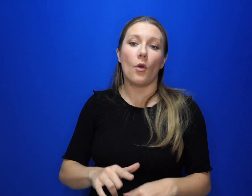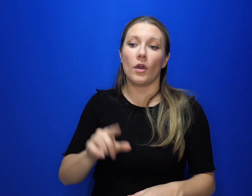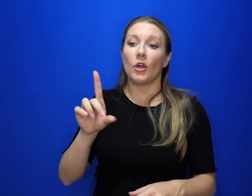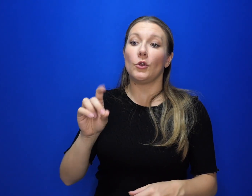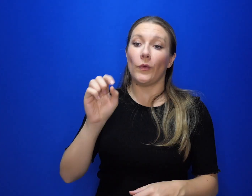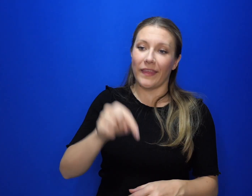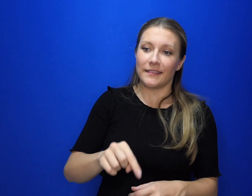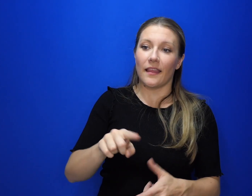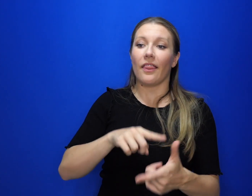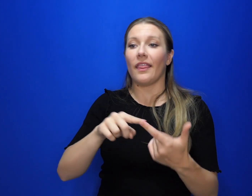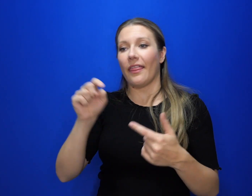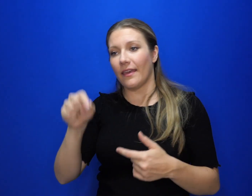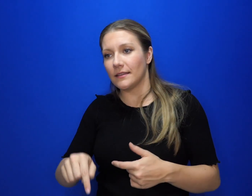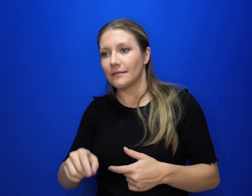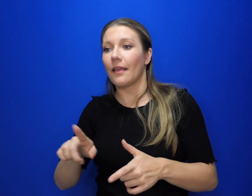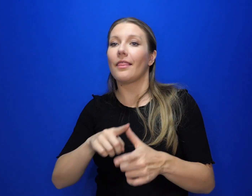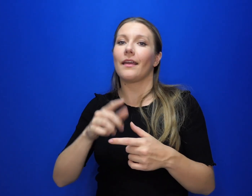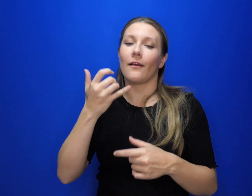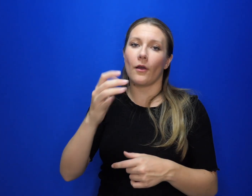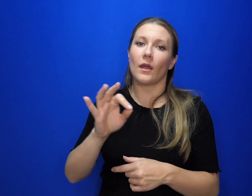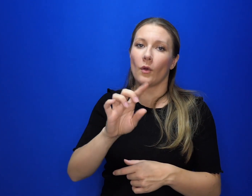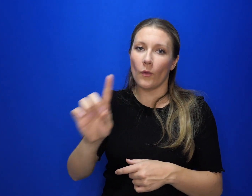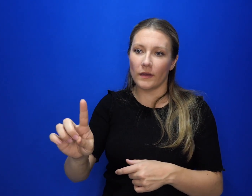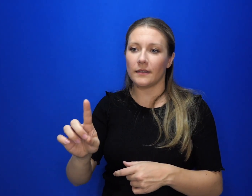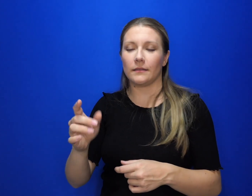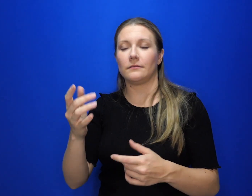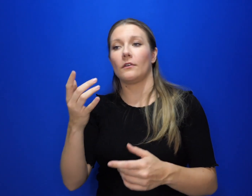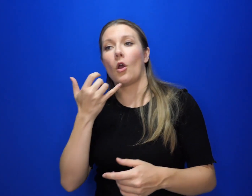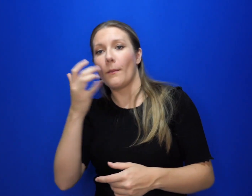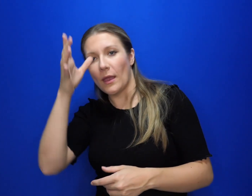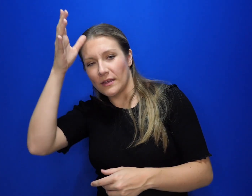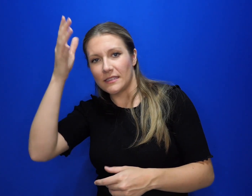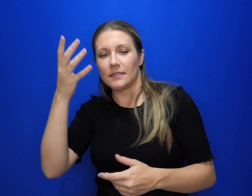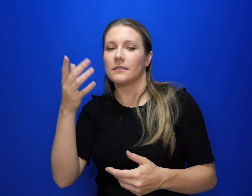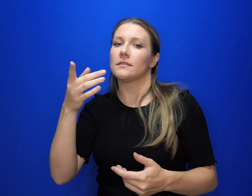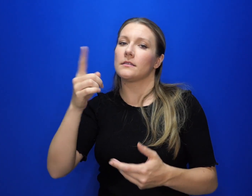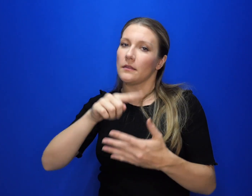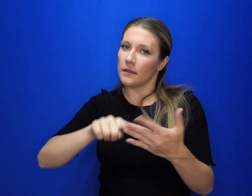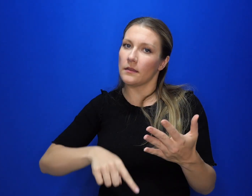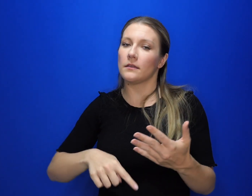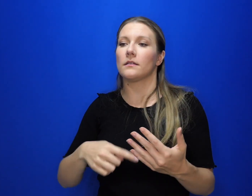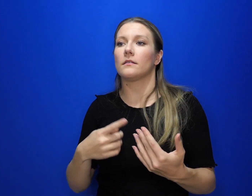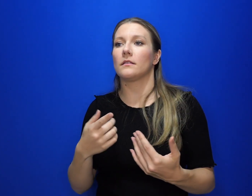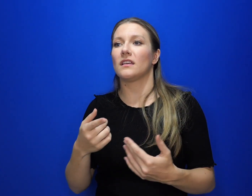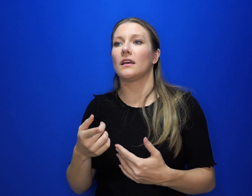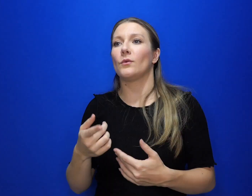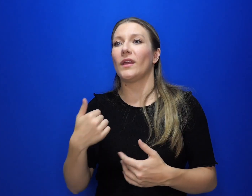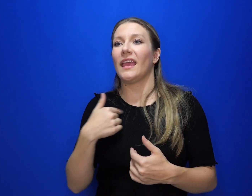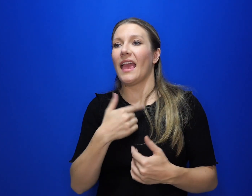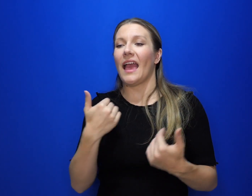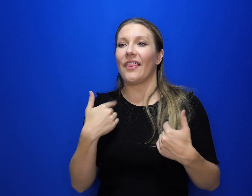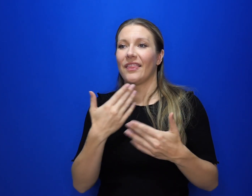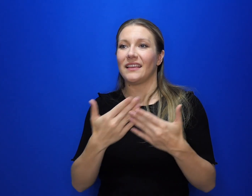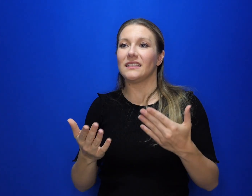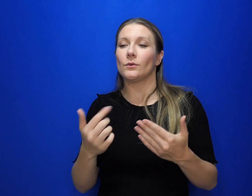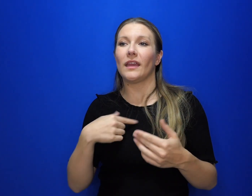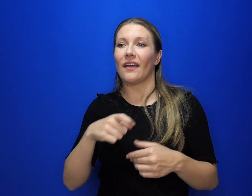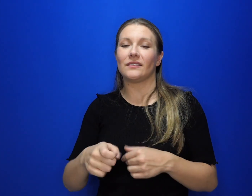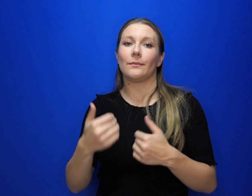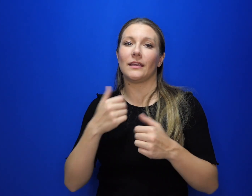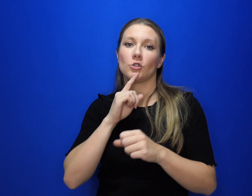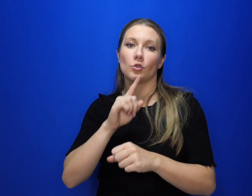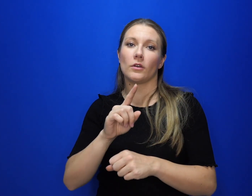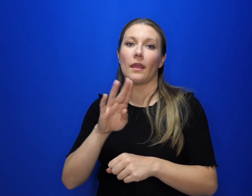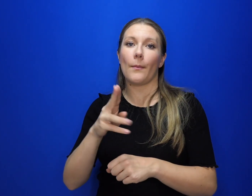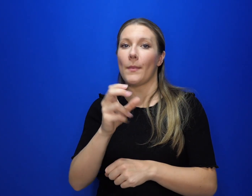After you've done that, call the parents. Or we had stuff like you have to get the school bus driver trained to understand basic like stuff